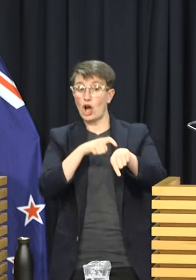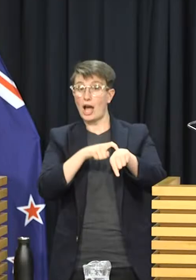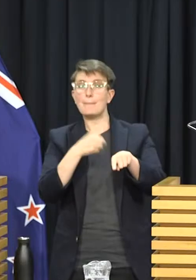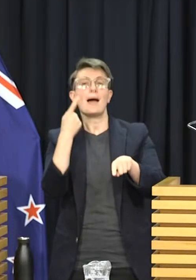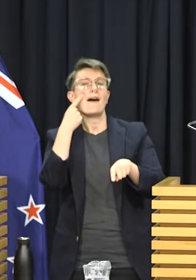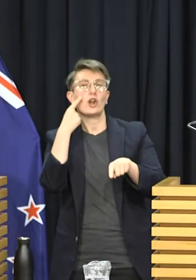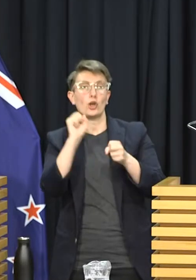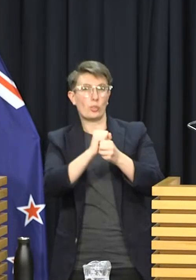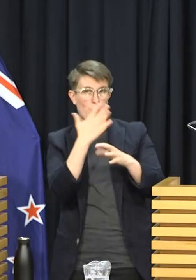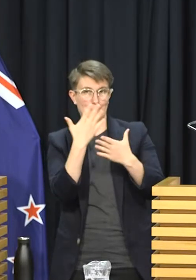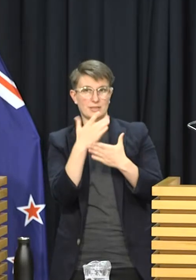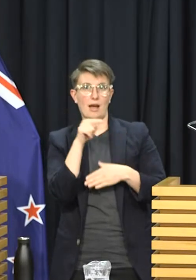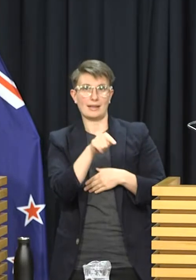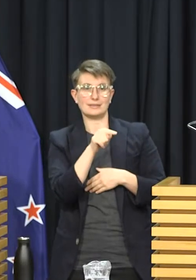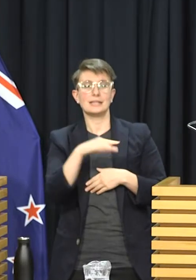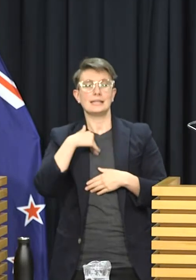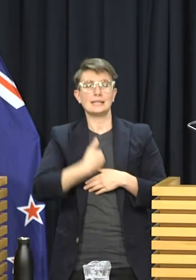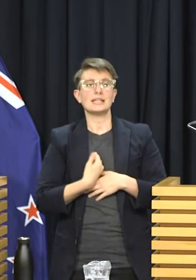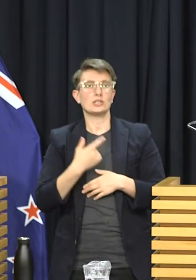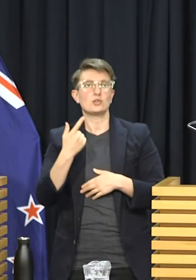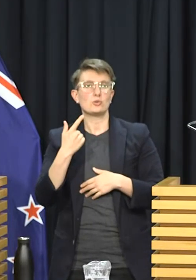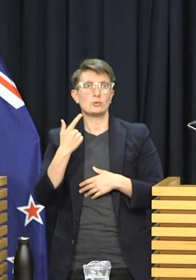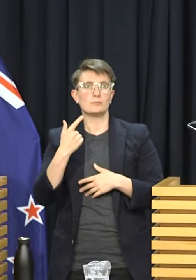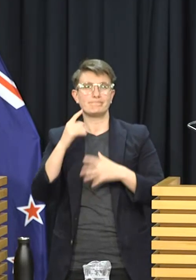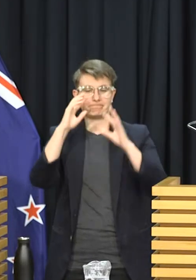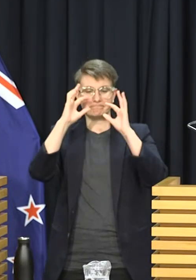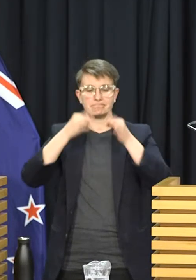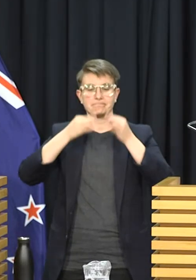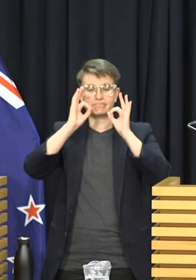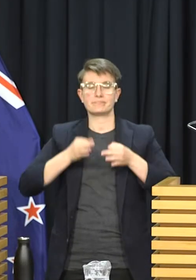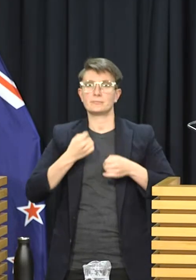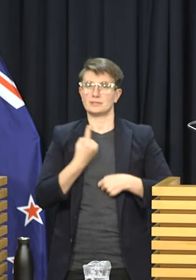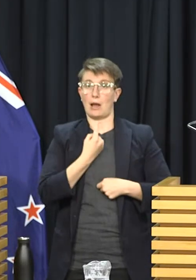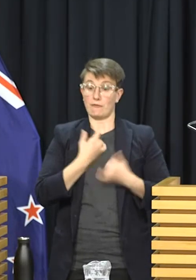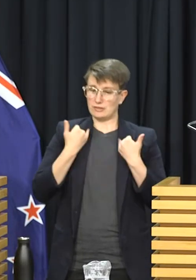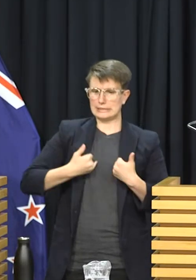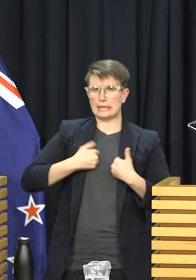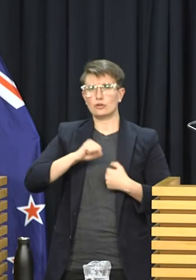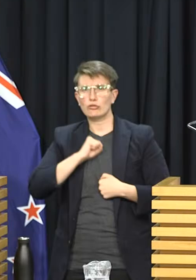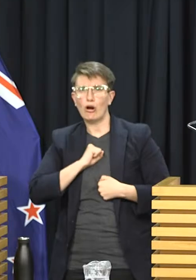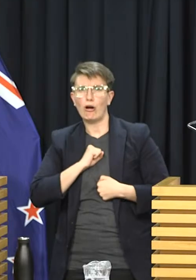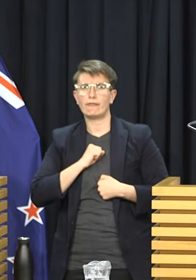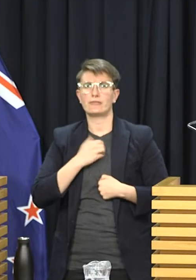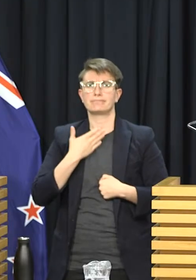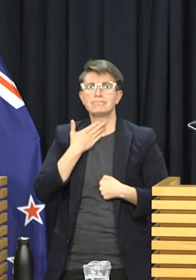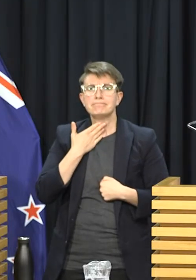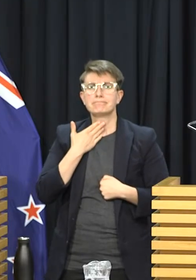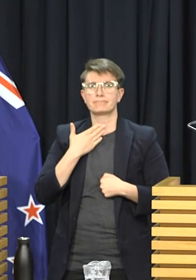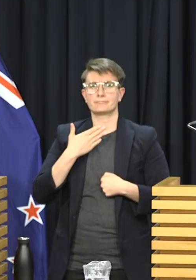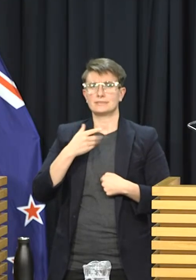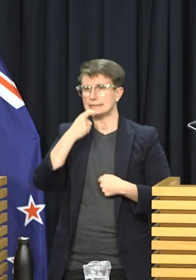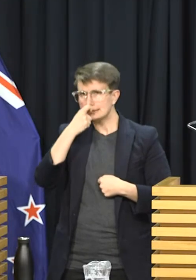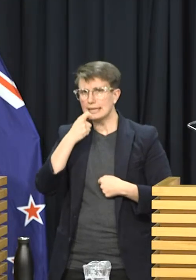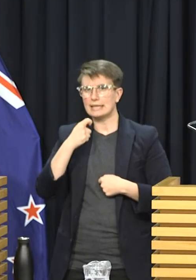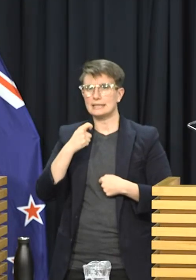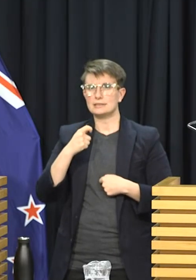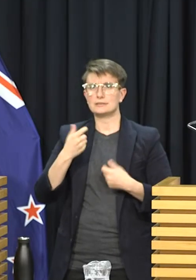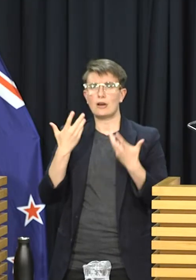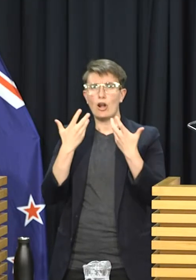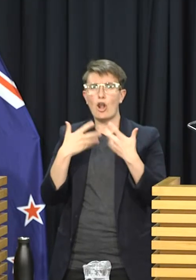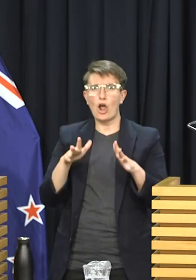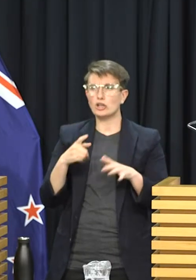for COVID-19 symptoms. If they develop those, of course, to stay at home, contact Healthline about getting a test. Any